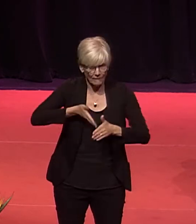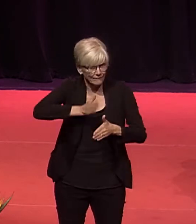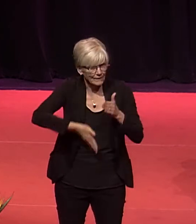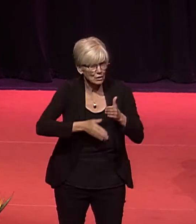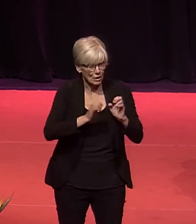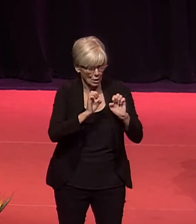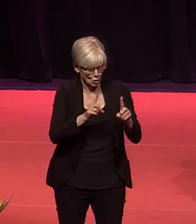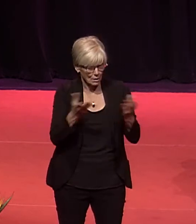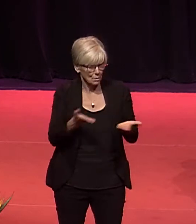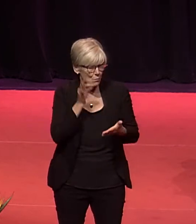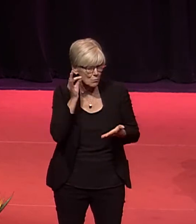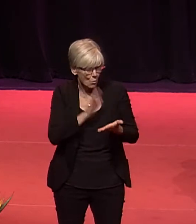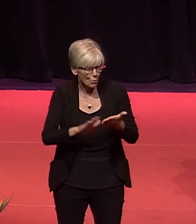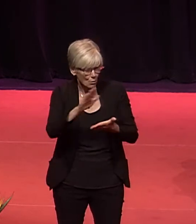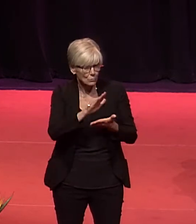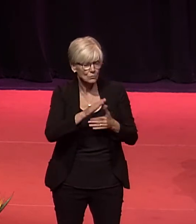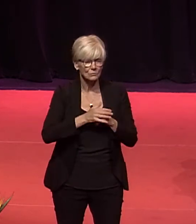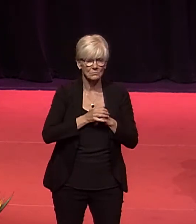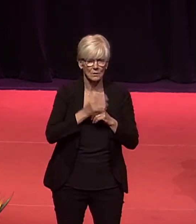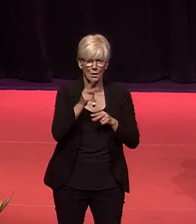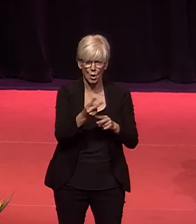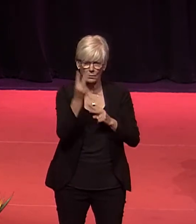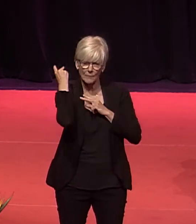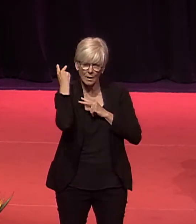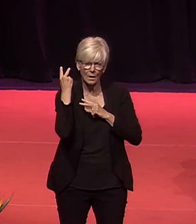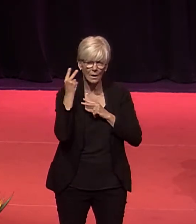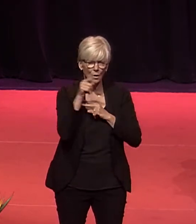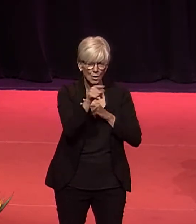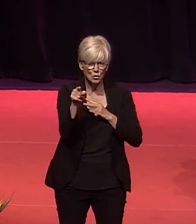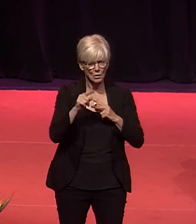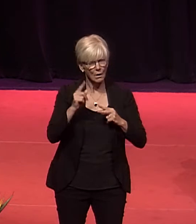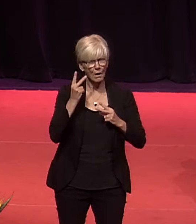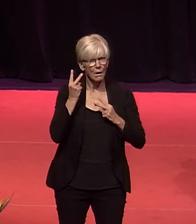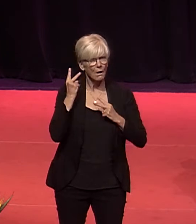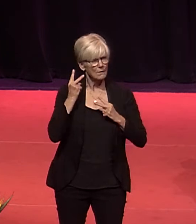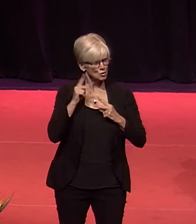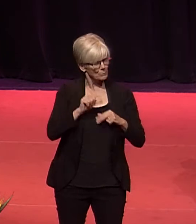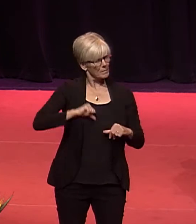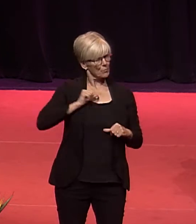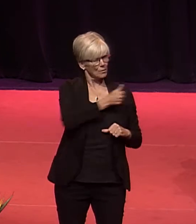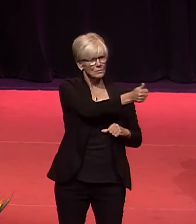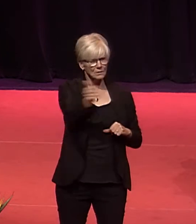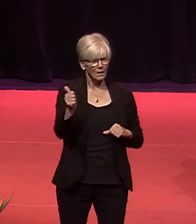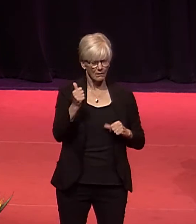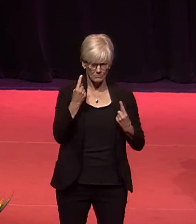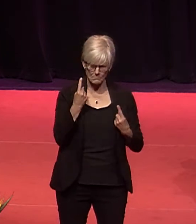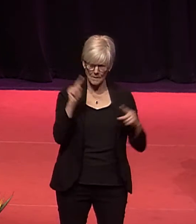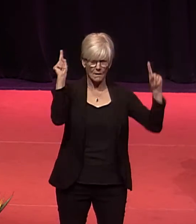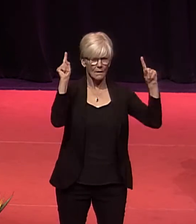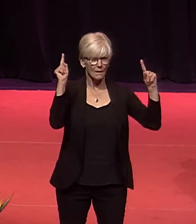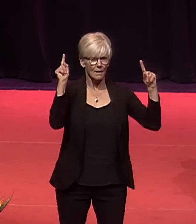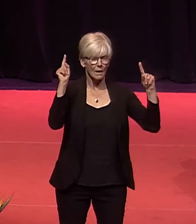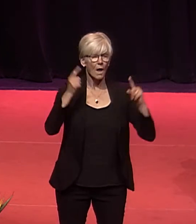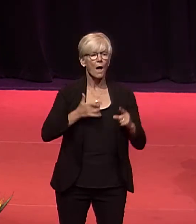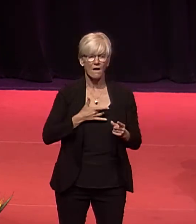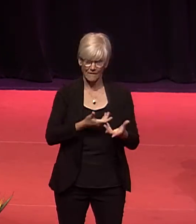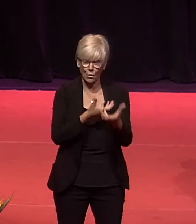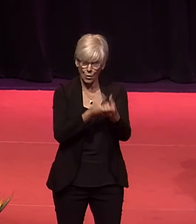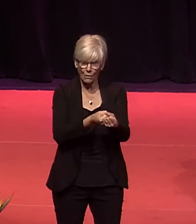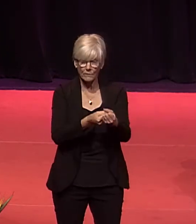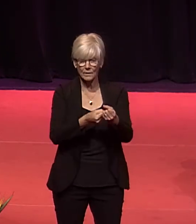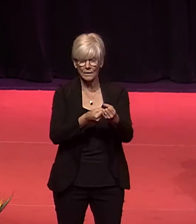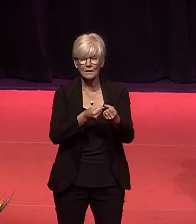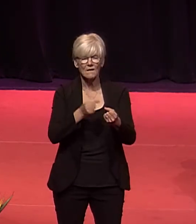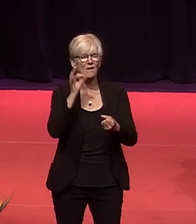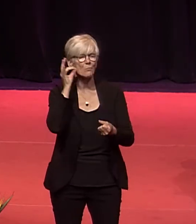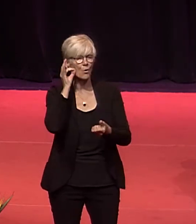education at Mohawk. Looking back at your journey, you should be proud of yourself for what you have achieved. I'm confident that Mohawk